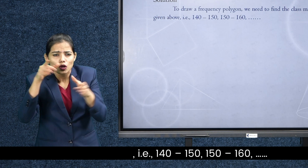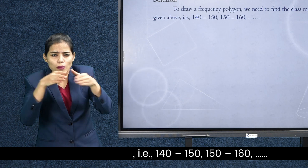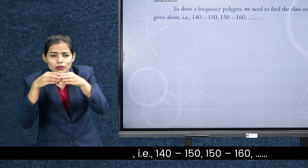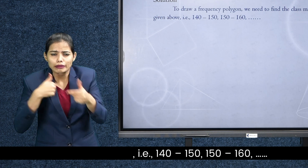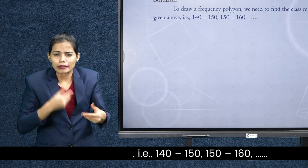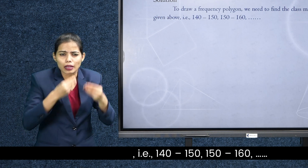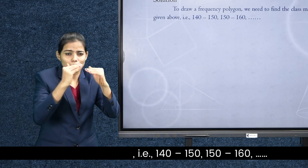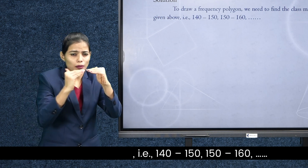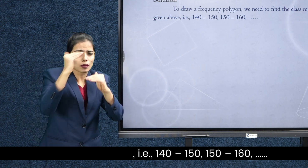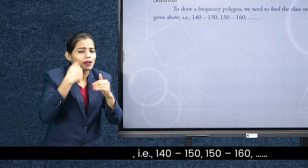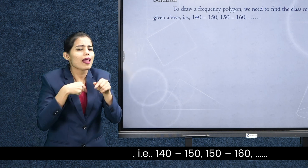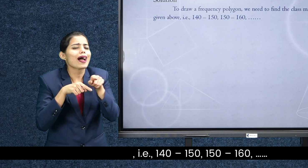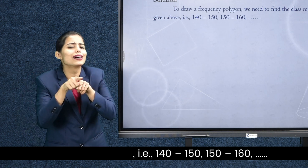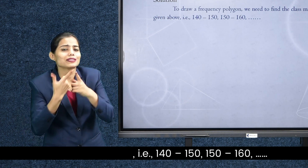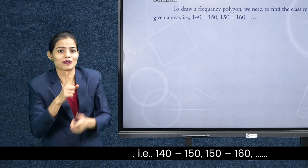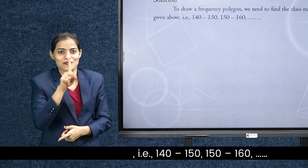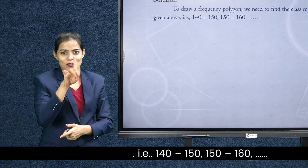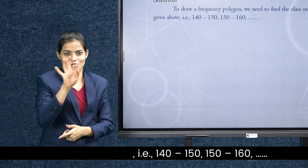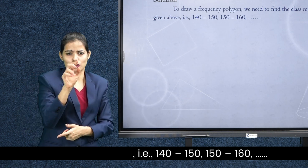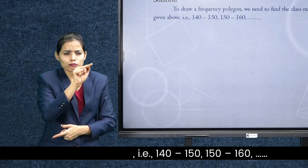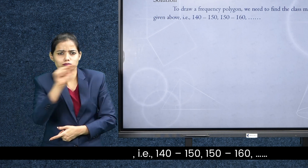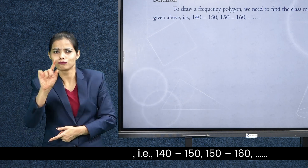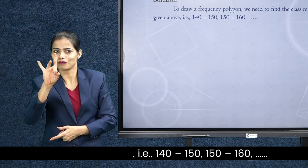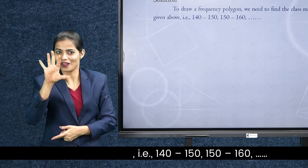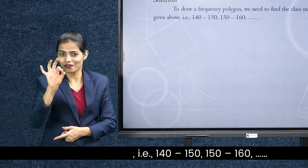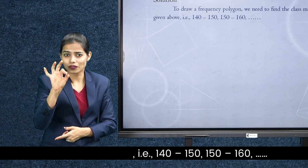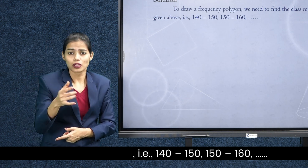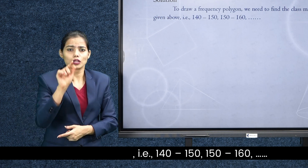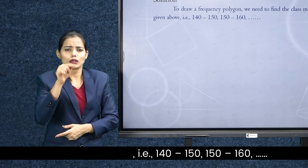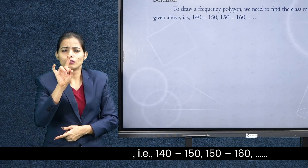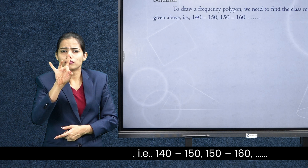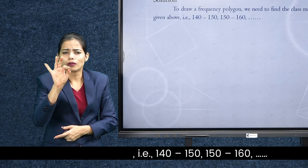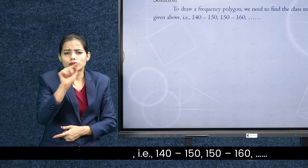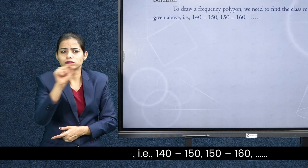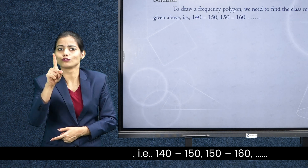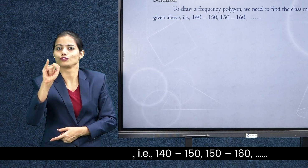is 140 to 150, 150 to 160 and so on.